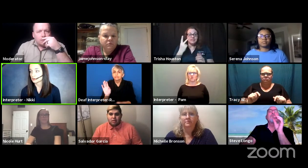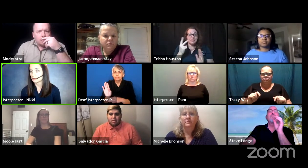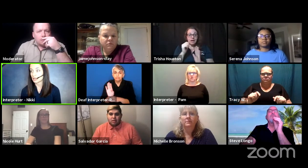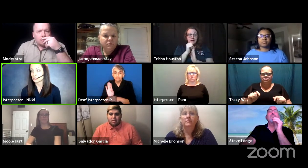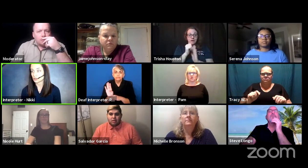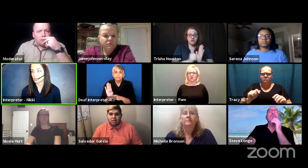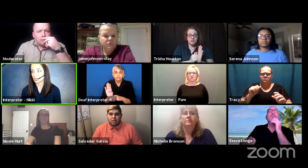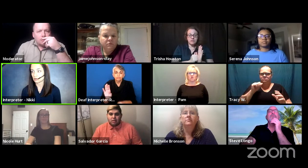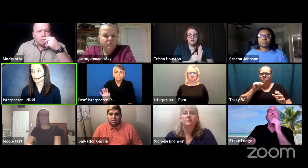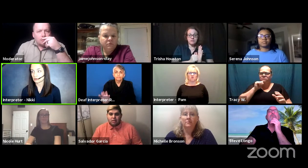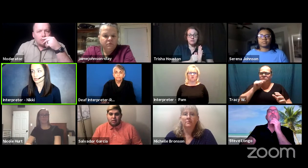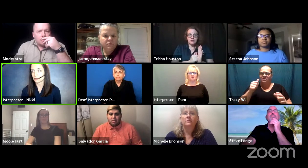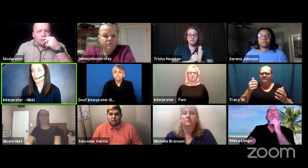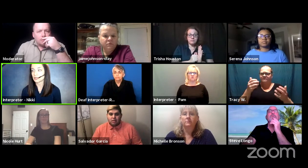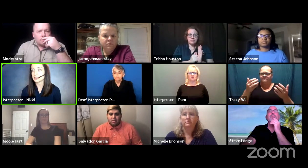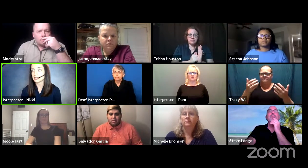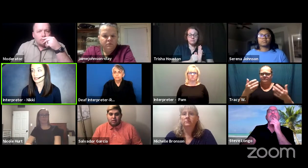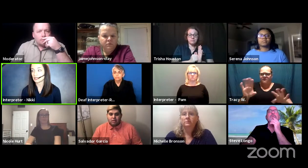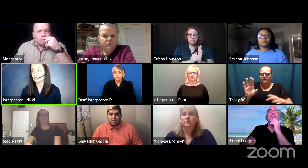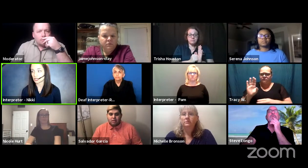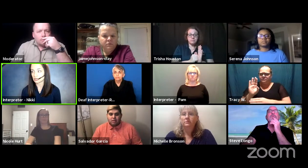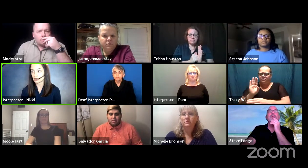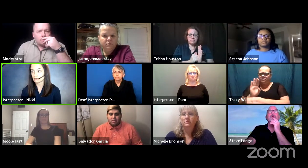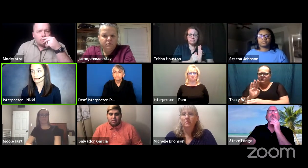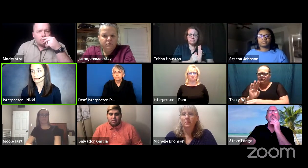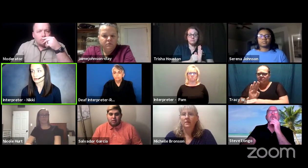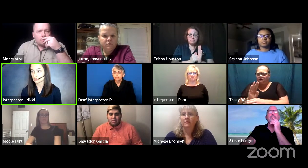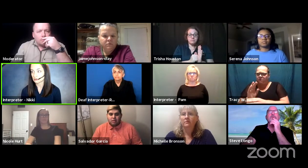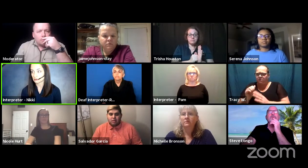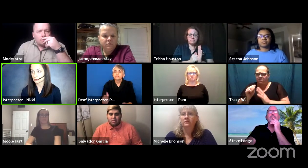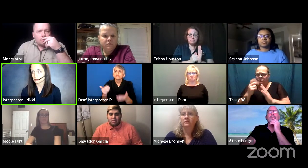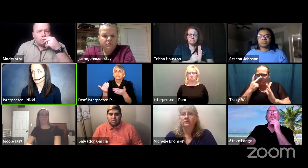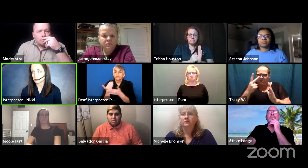Back to Tricia. Did everyone see the agenda?